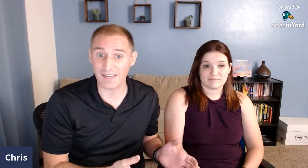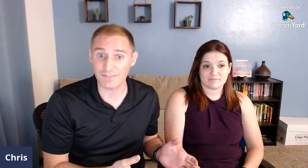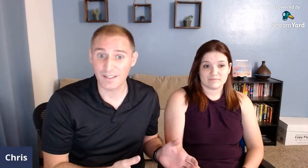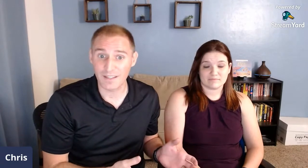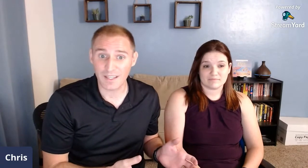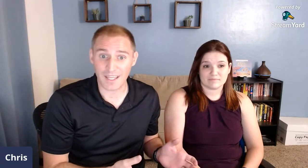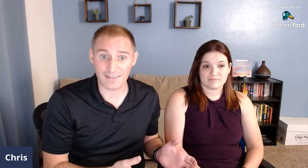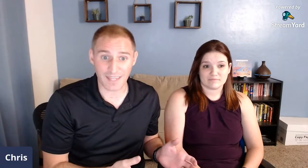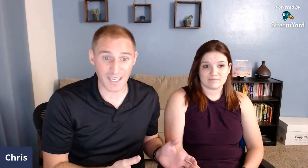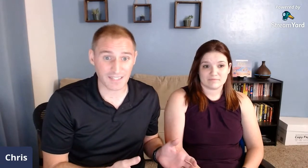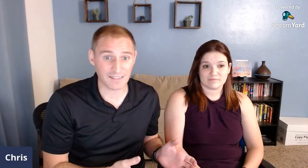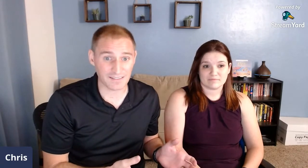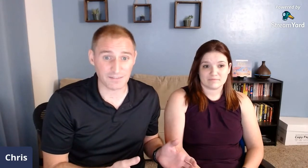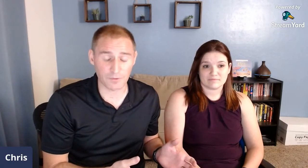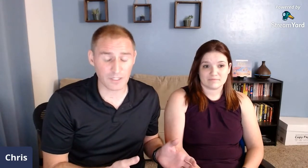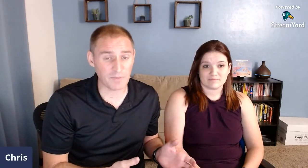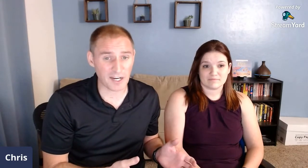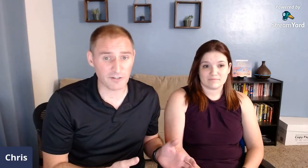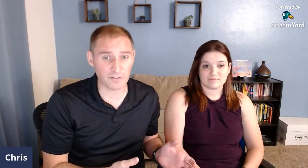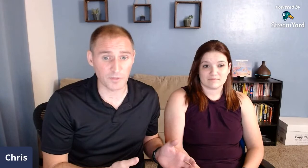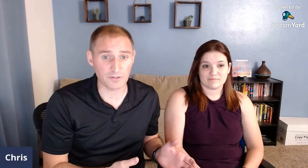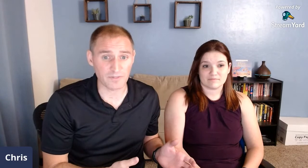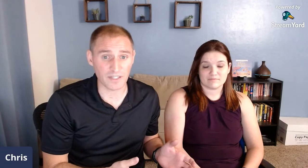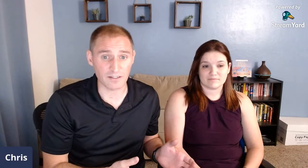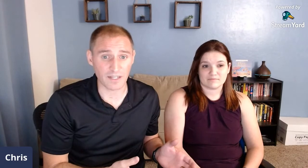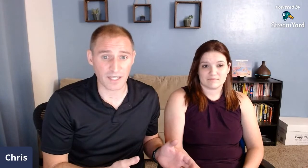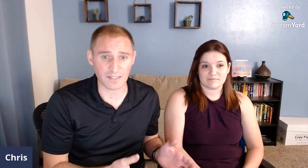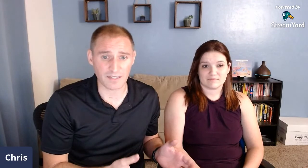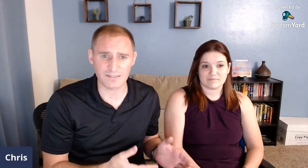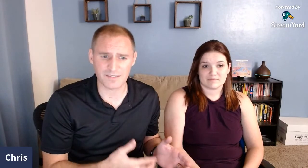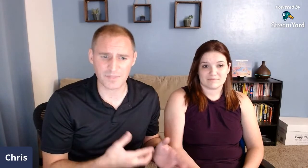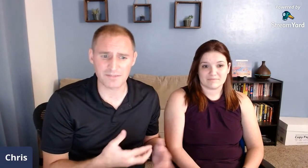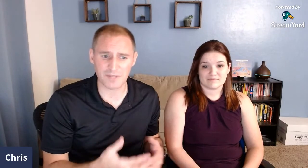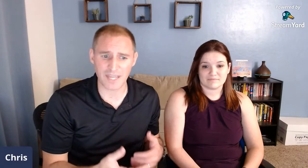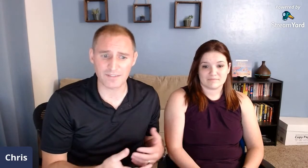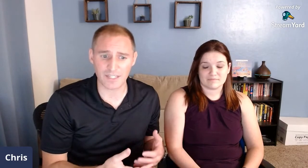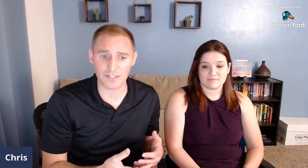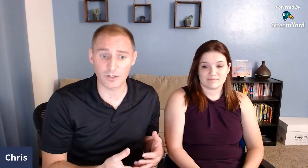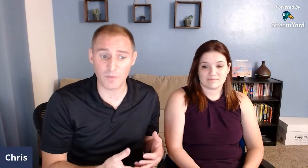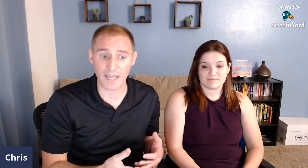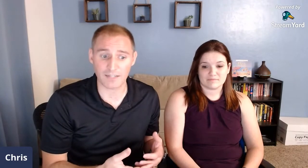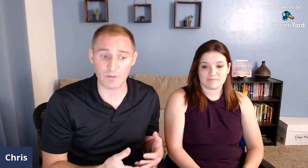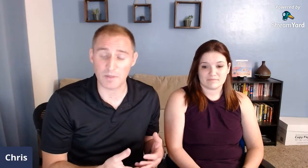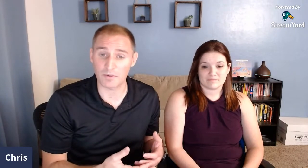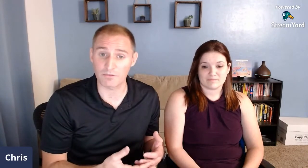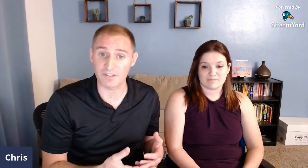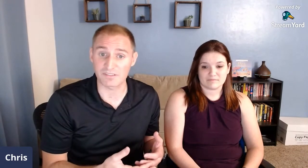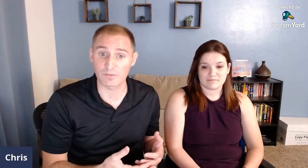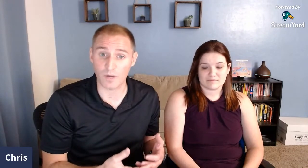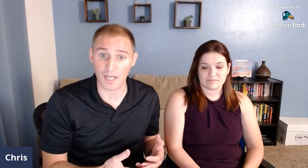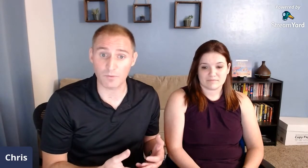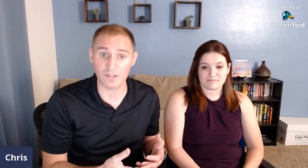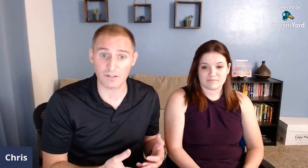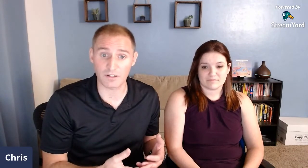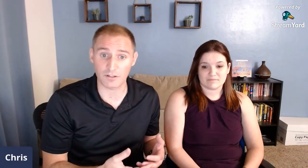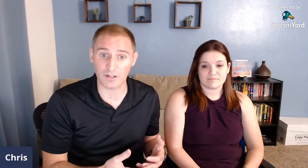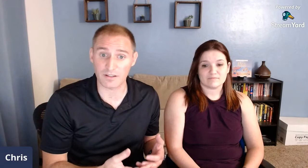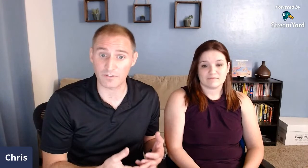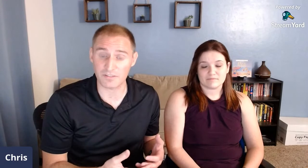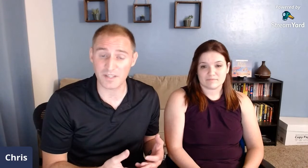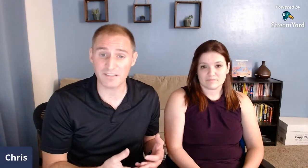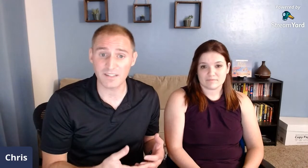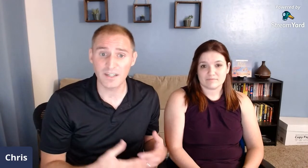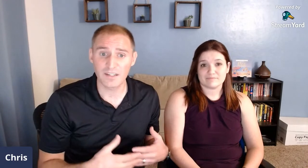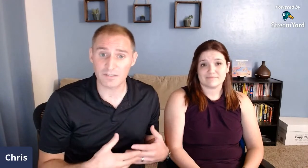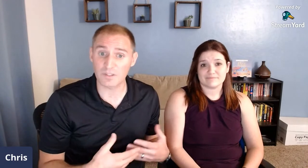is deaf. And that is a really powerful motivator. And sometimes we have to kind of go back and remember the reasons why we started learning in